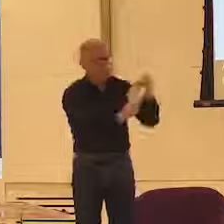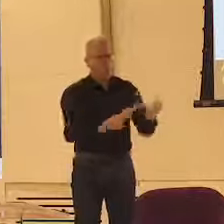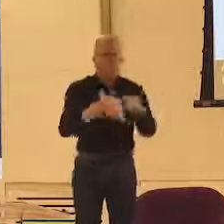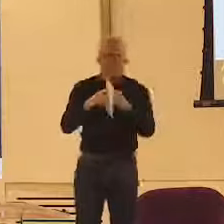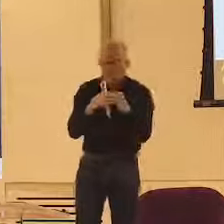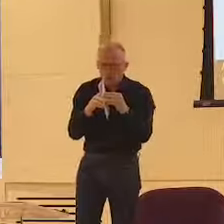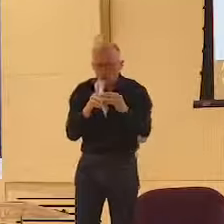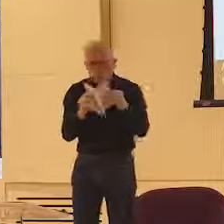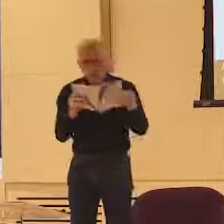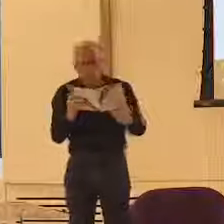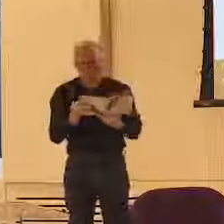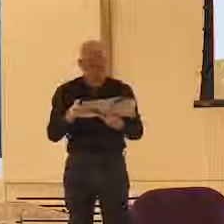you need support.